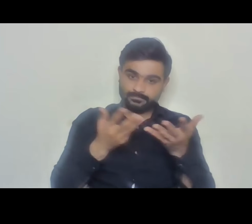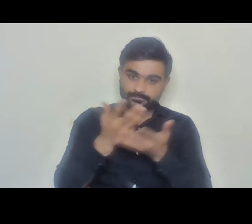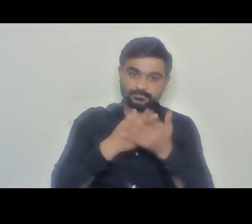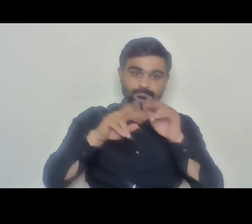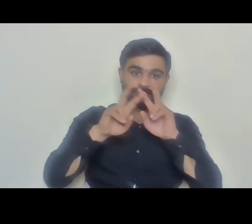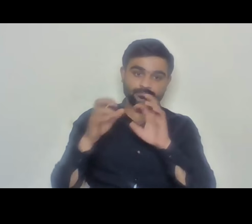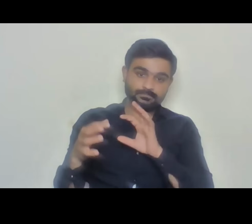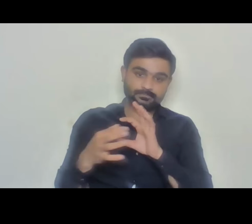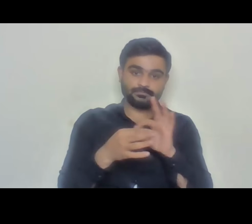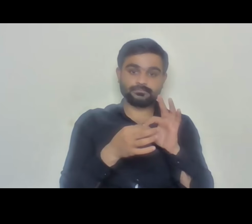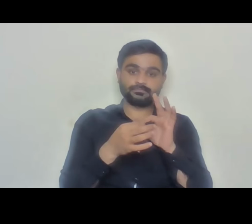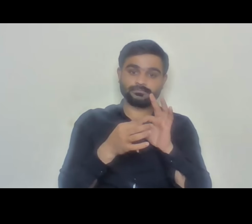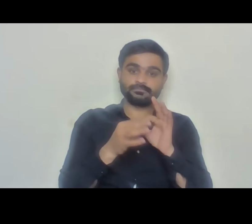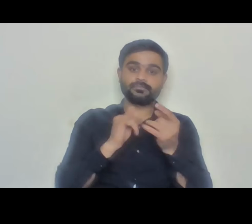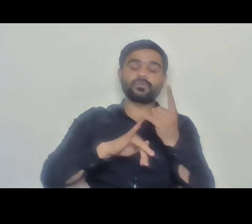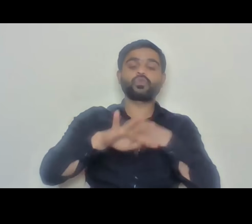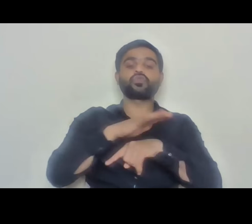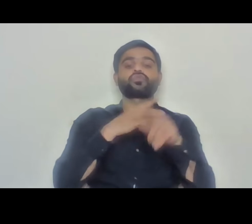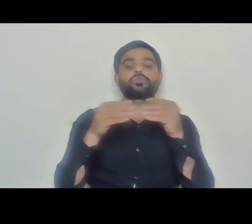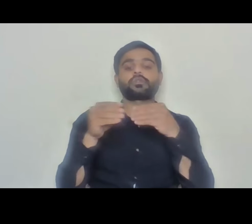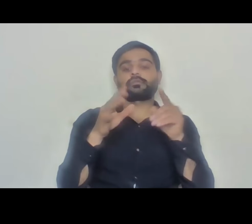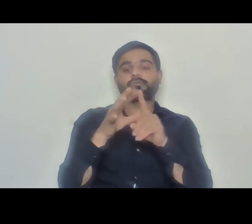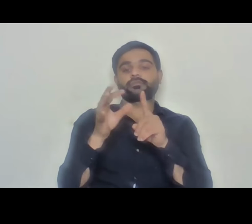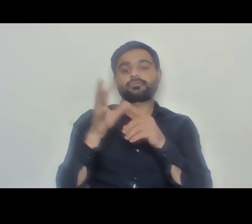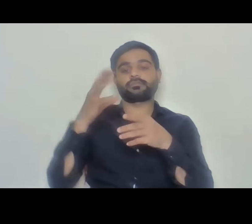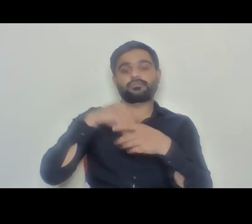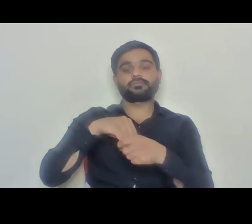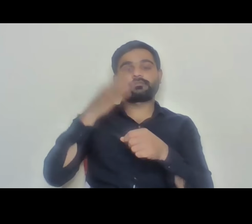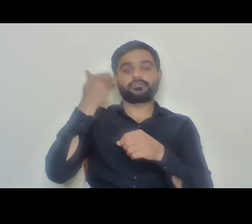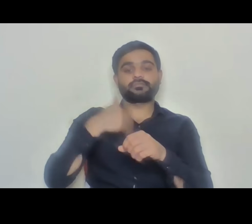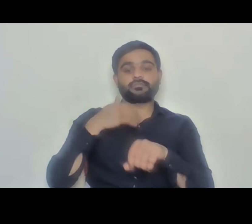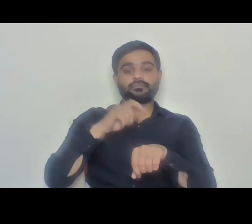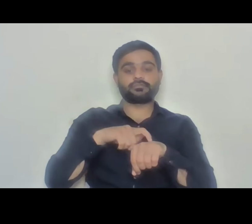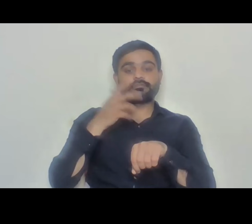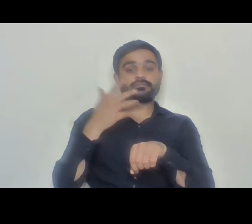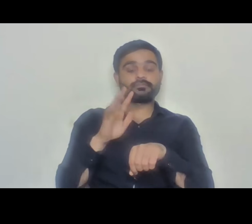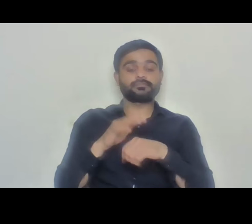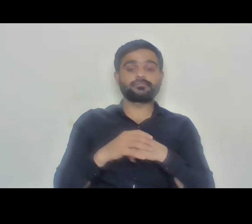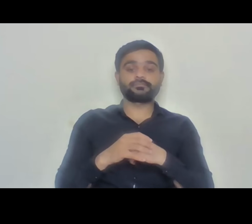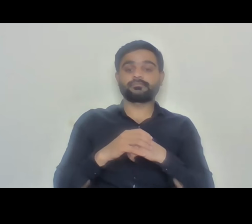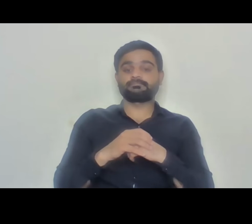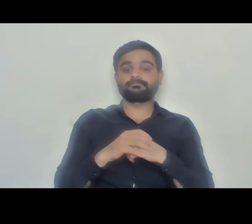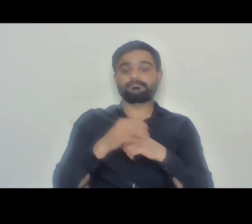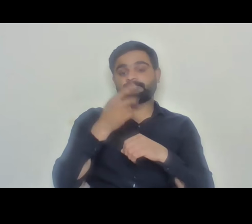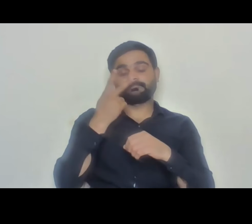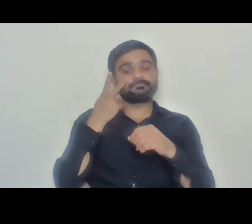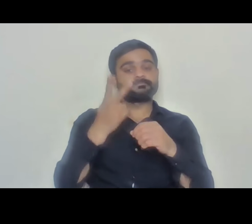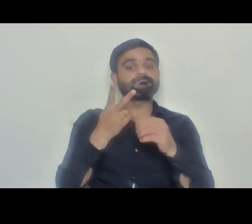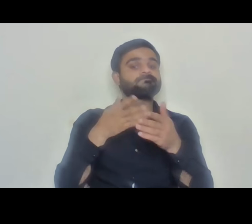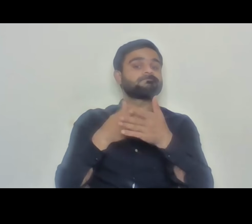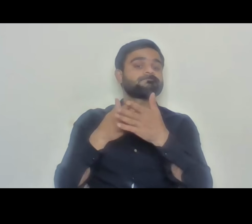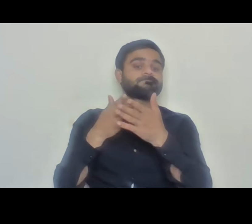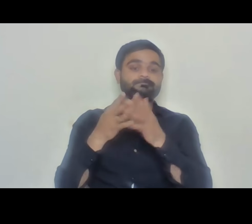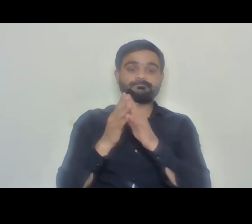the social movement. So in that case, I have, faced a lot of problem regarding